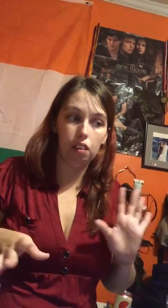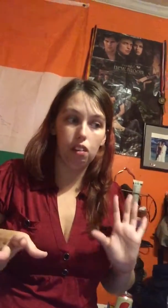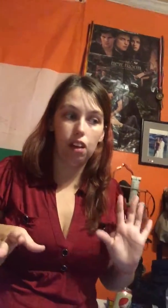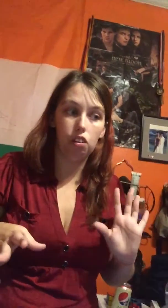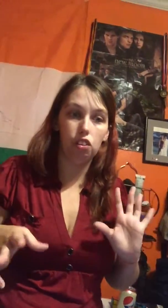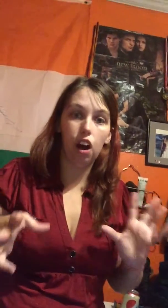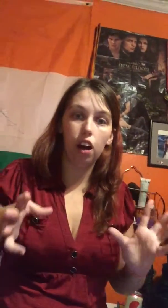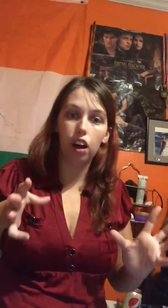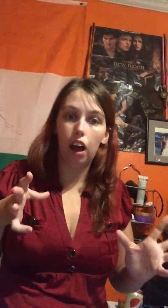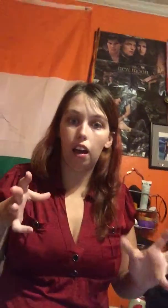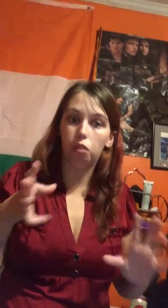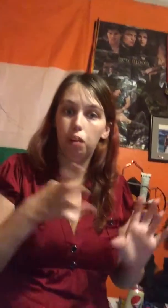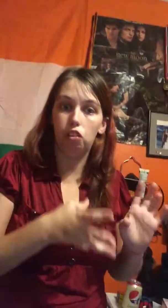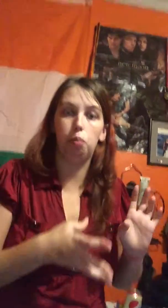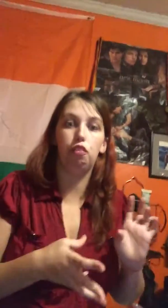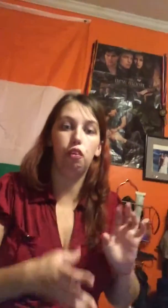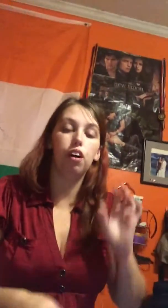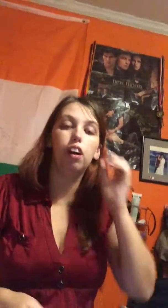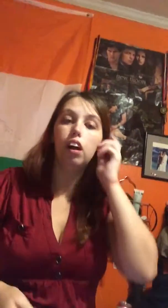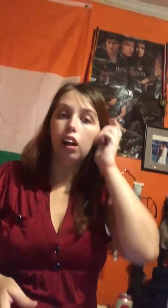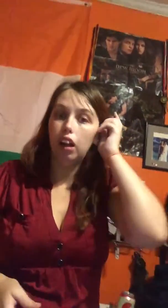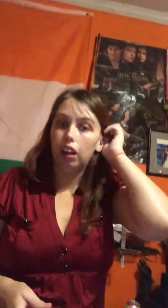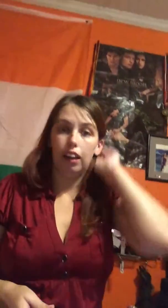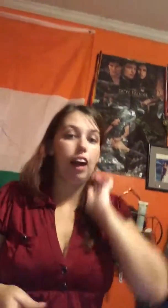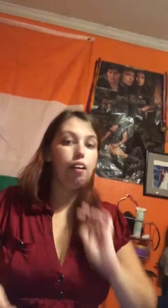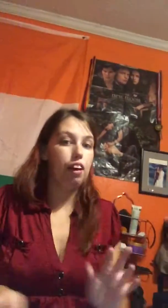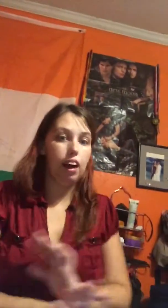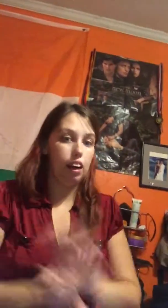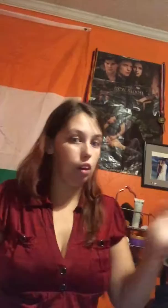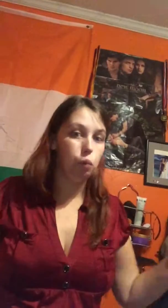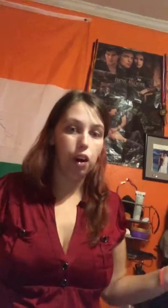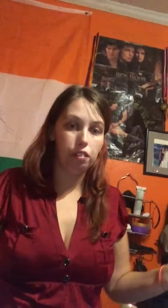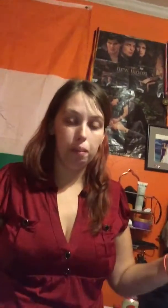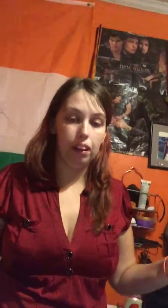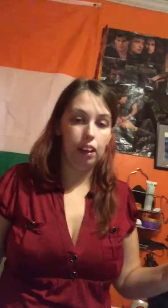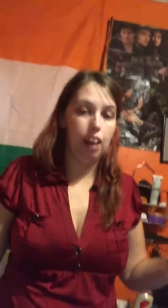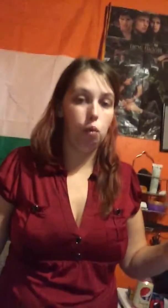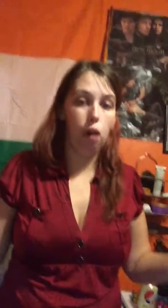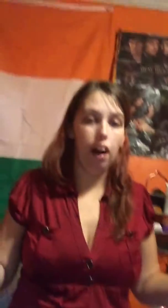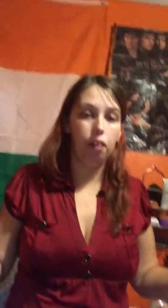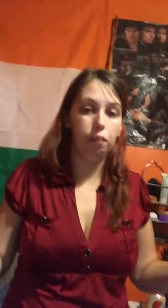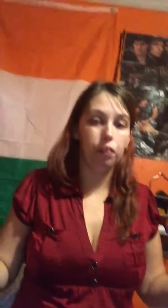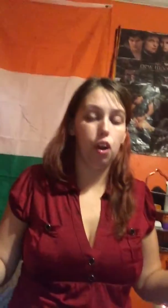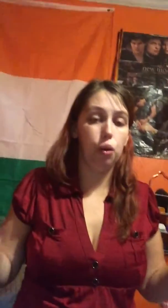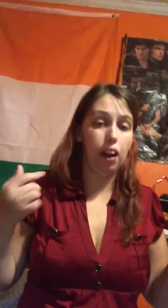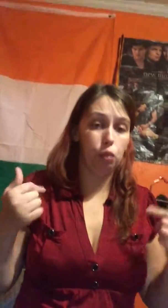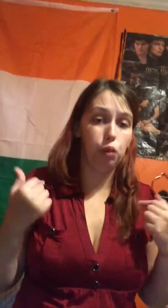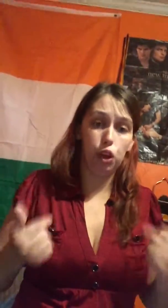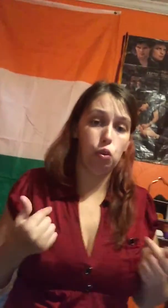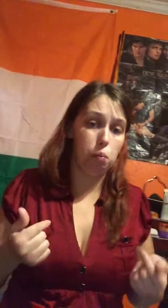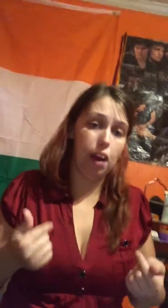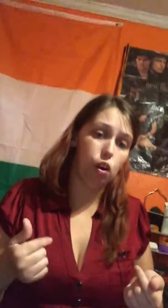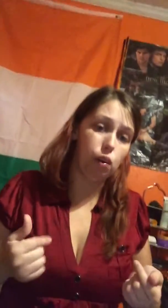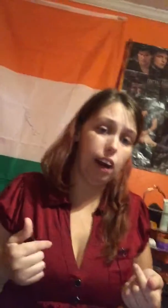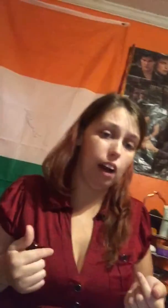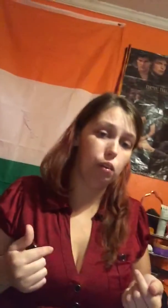stage. Not as much as before. Like, I haven't had any watermelon in a while. Although, I could really use a mango right now.